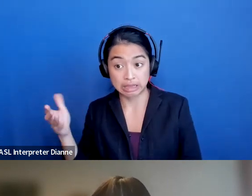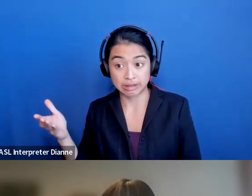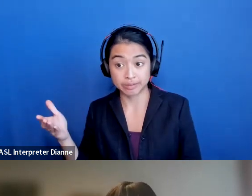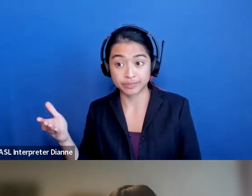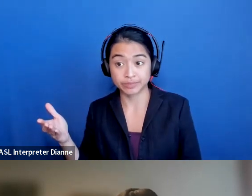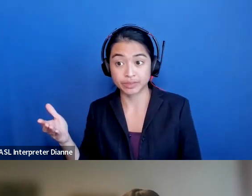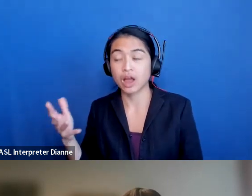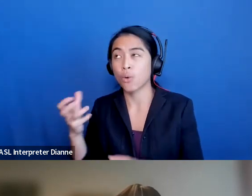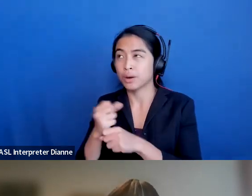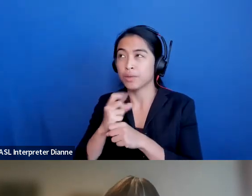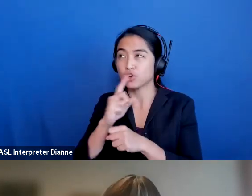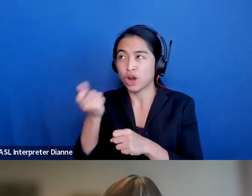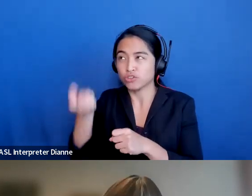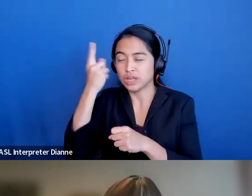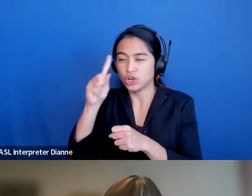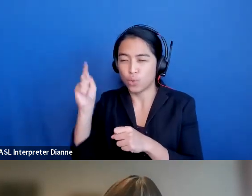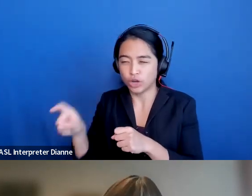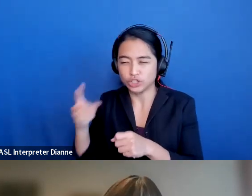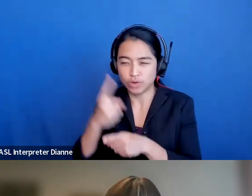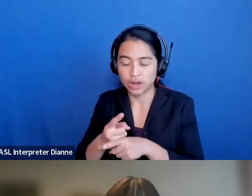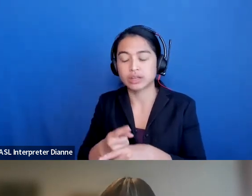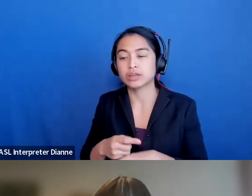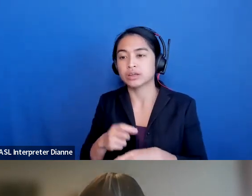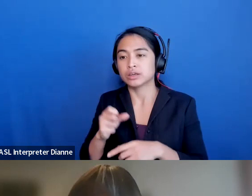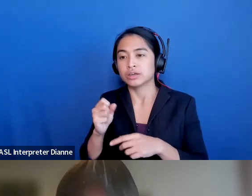So I want to make sure I understand this correctly. So